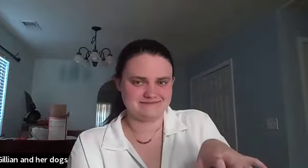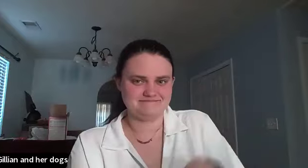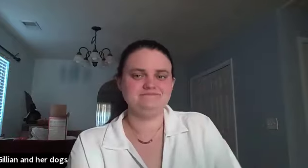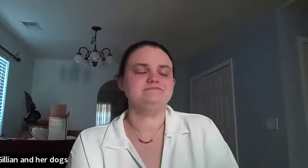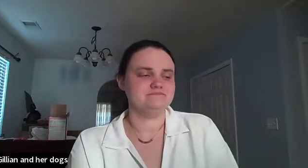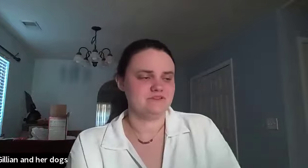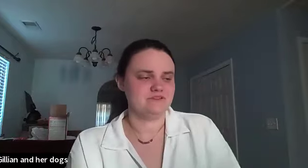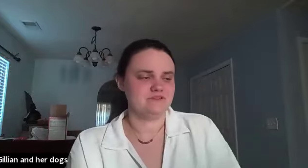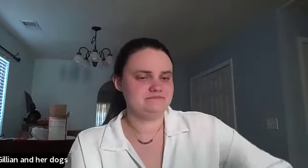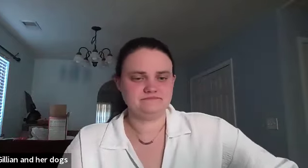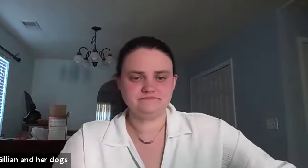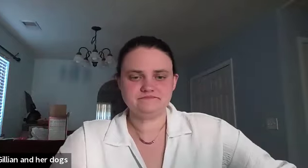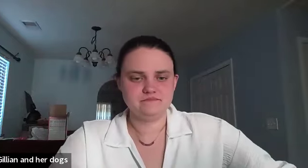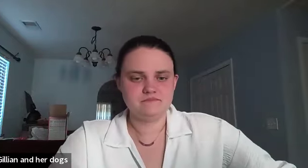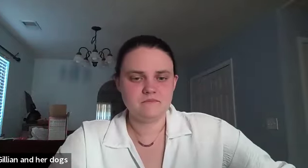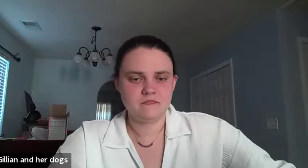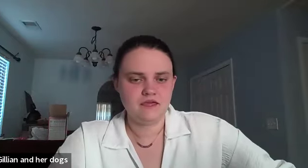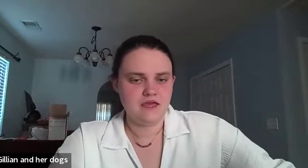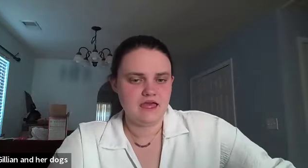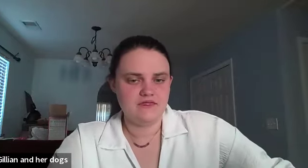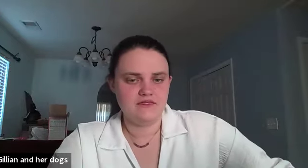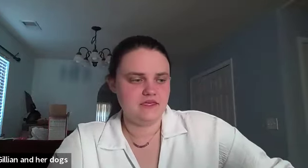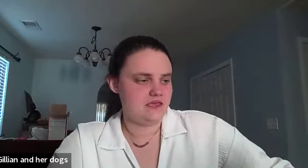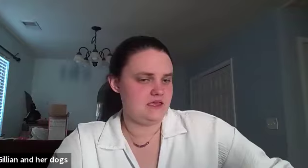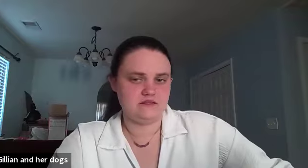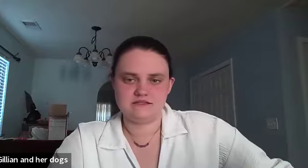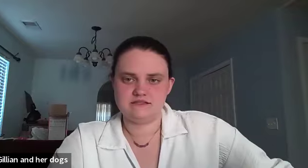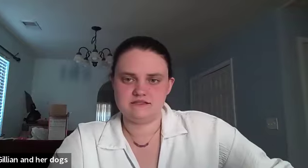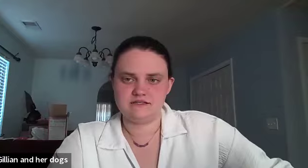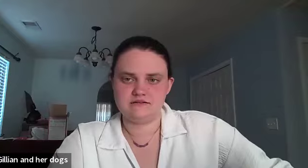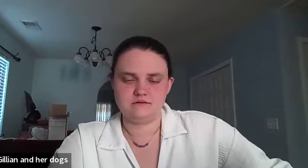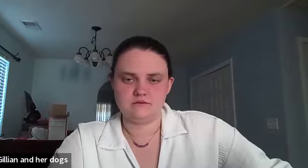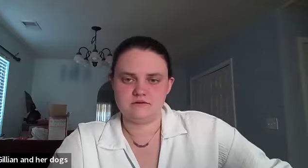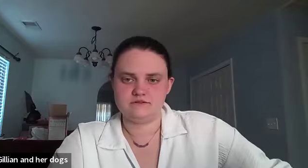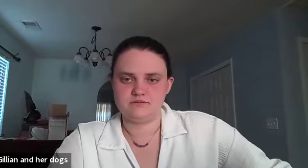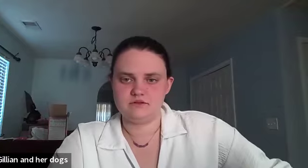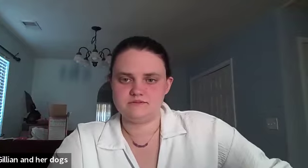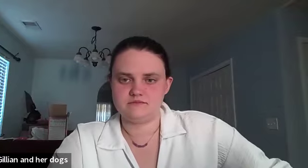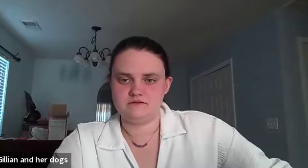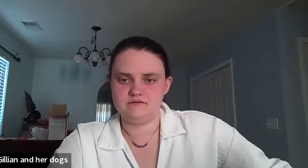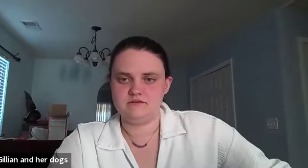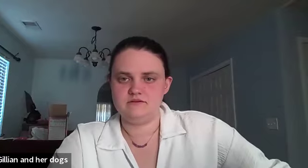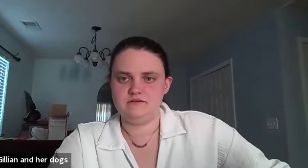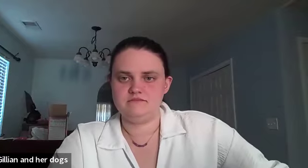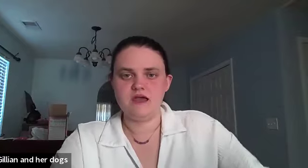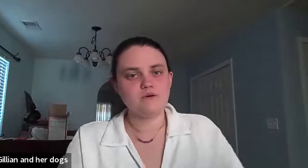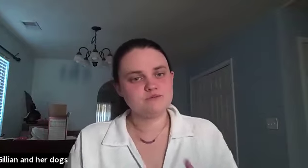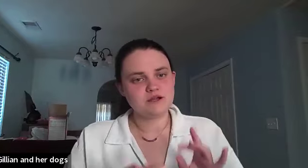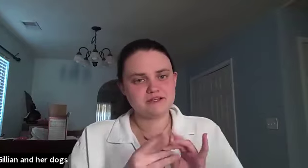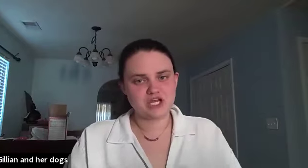hot. Okay. And then let's see. Hold on, I was pulling up something. I was pulling up my chat.